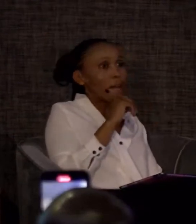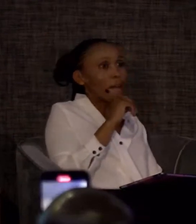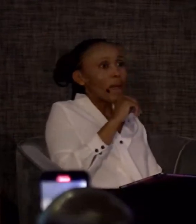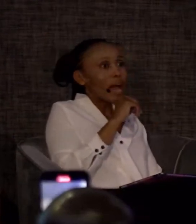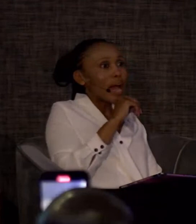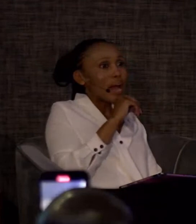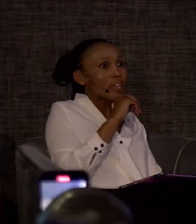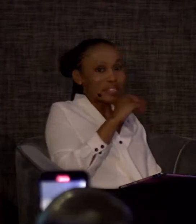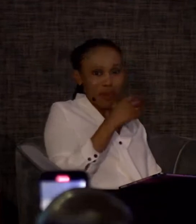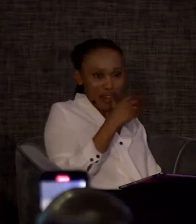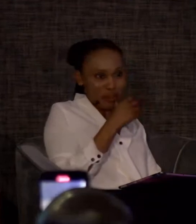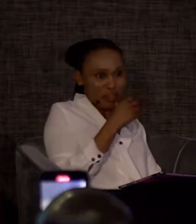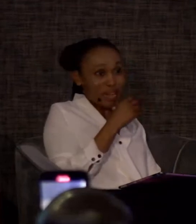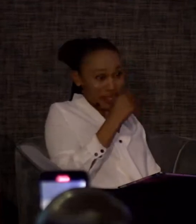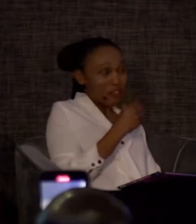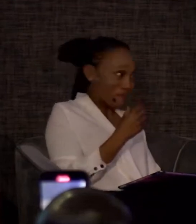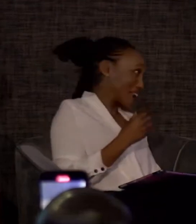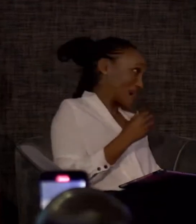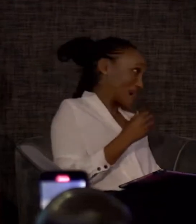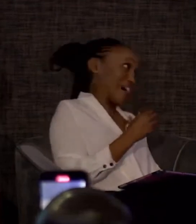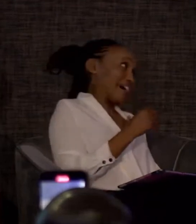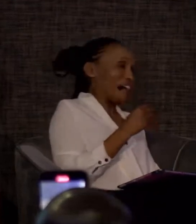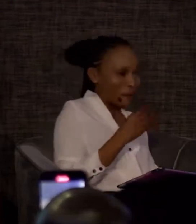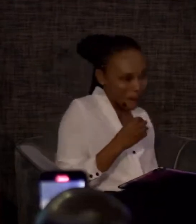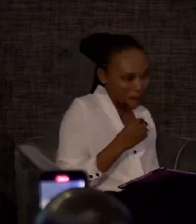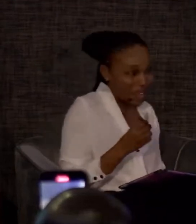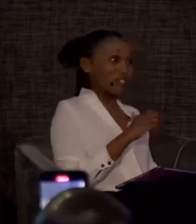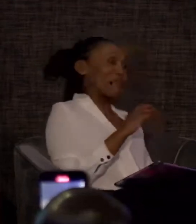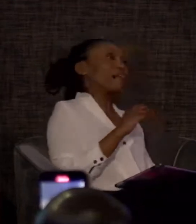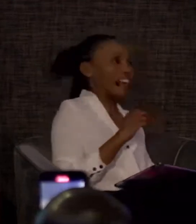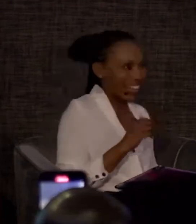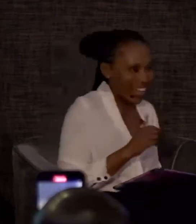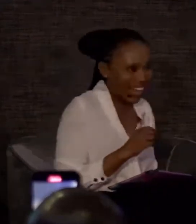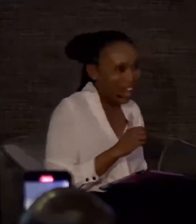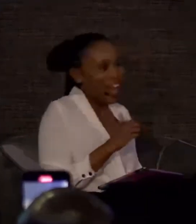I still want to think of myself as young, and so